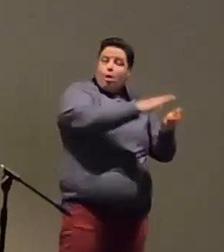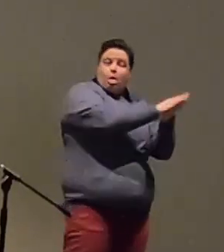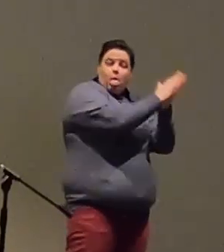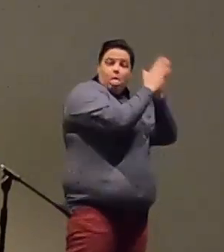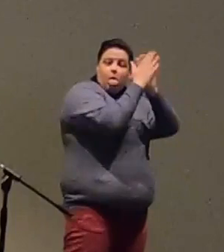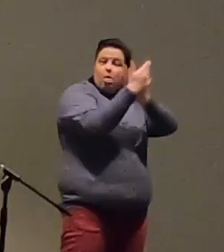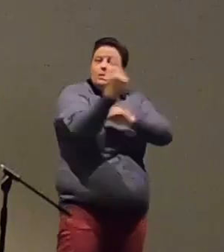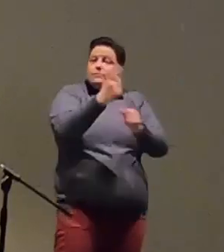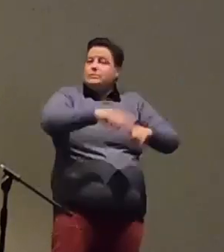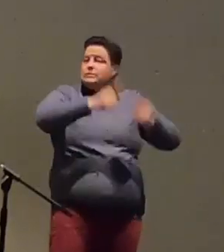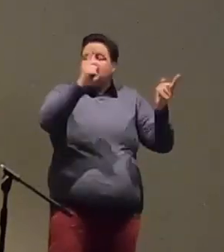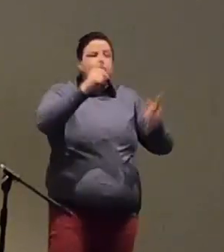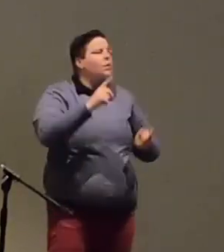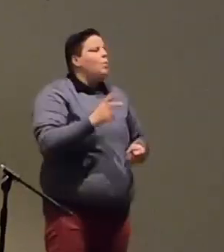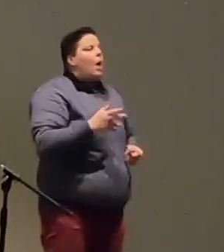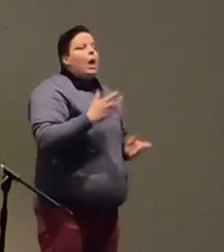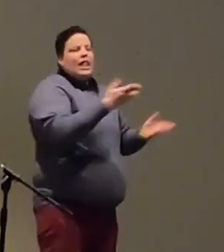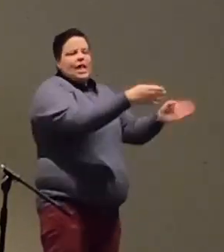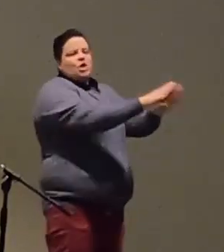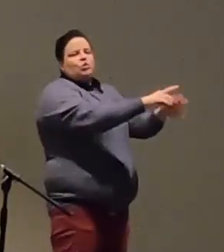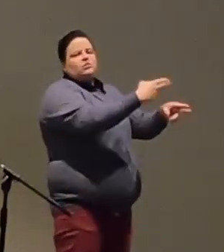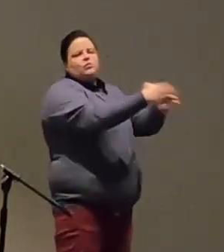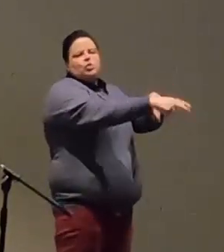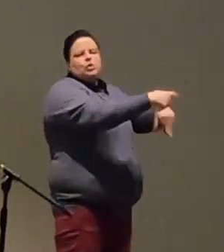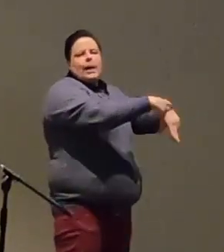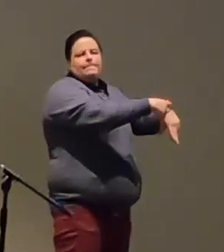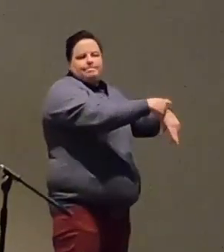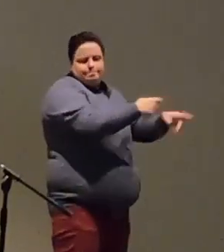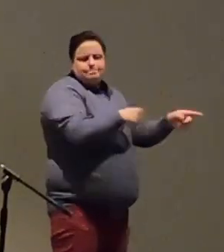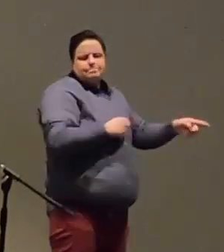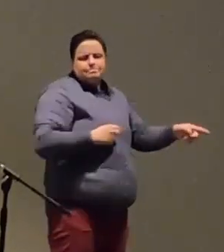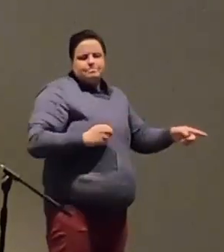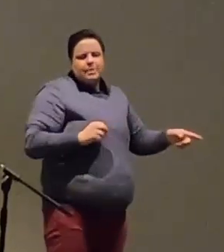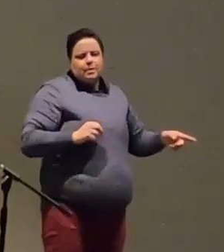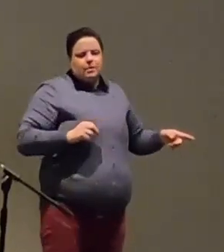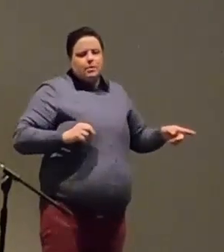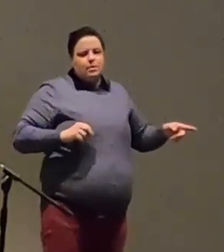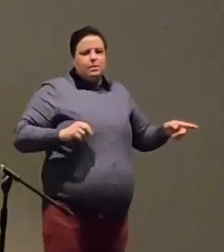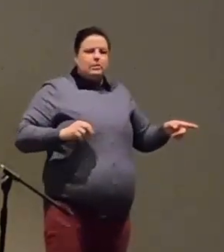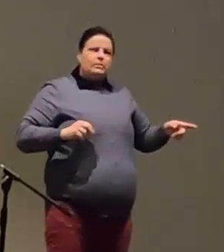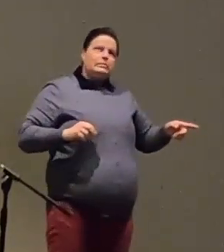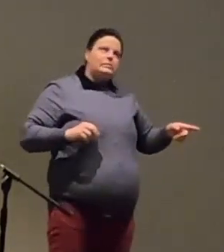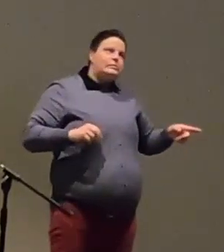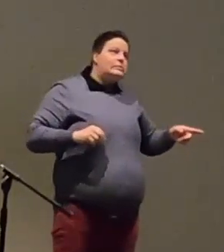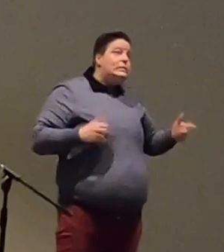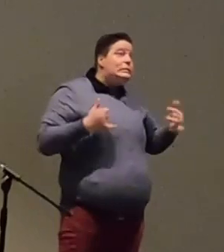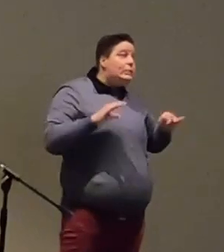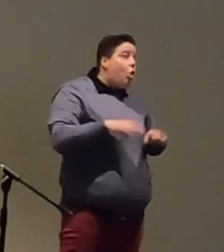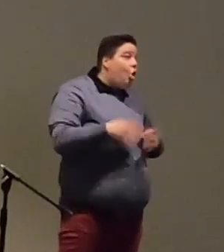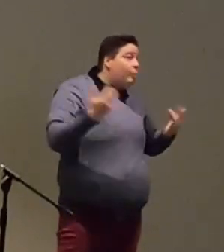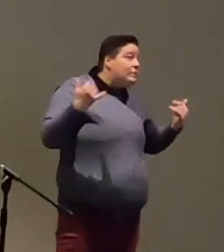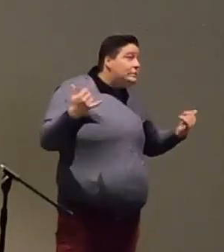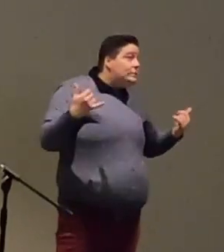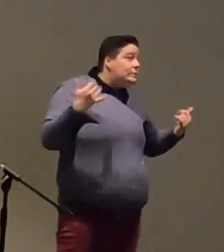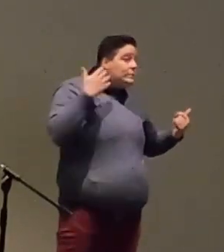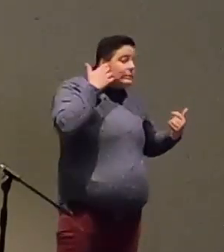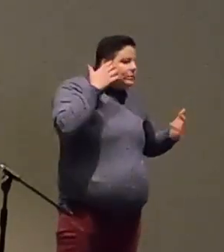else? It eventually closed for a little bit. I'm not positive if it's still open